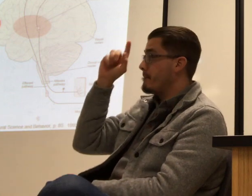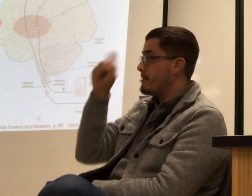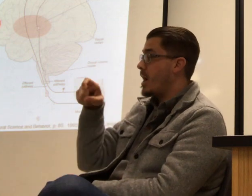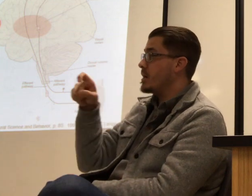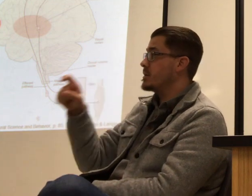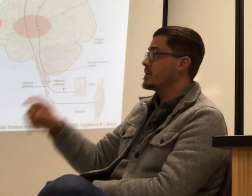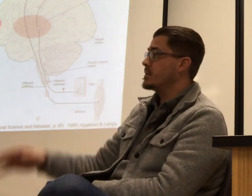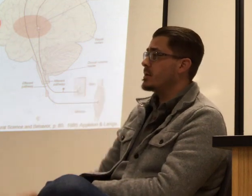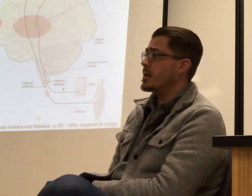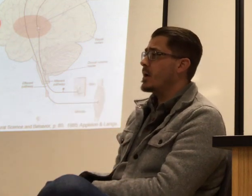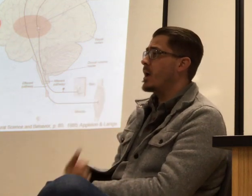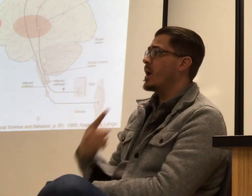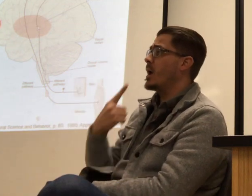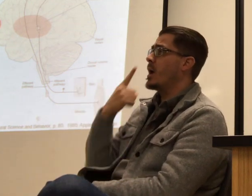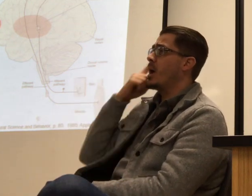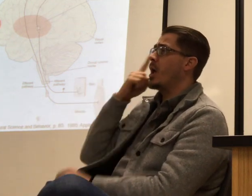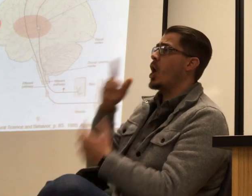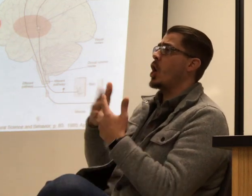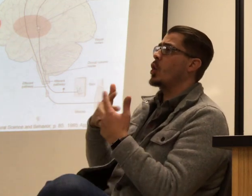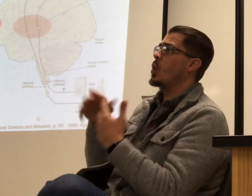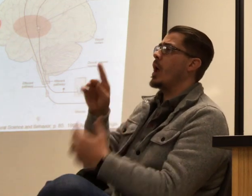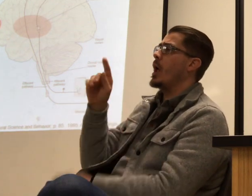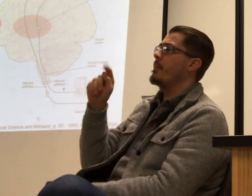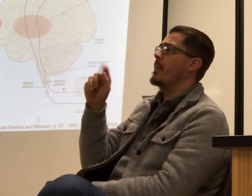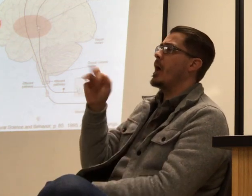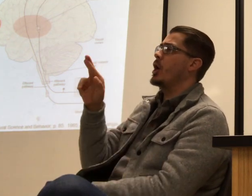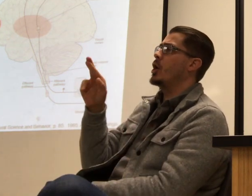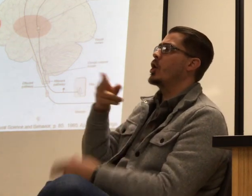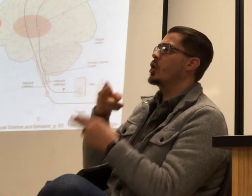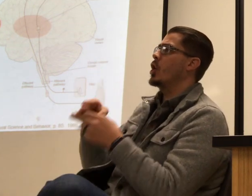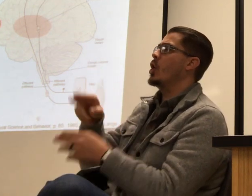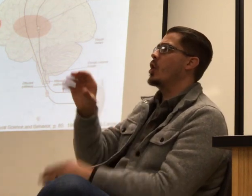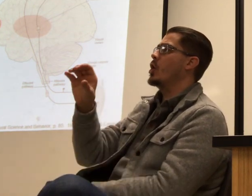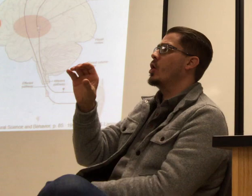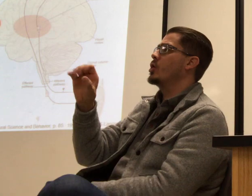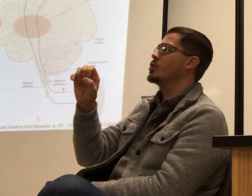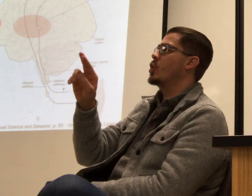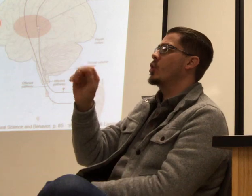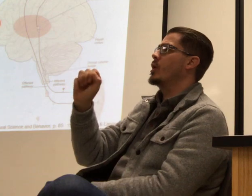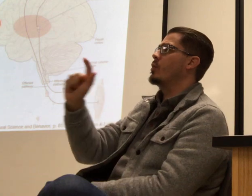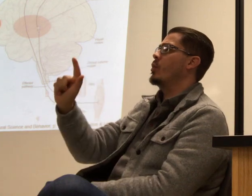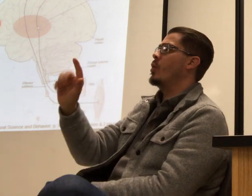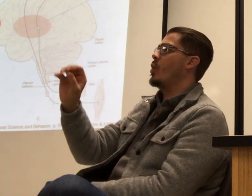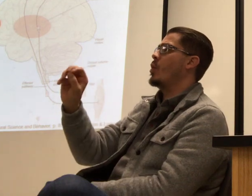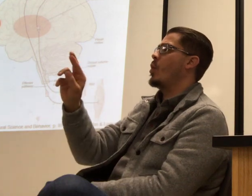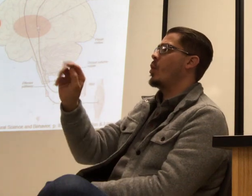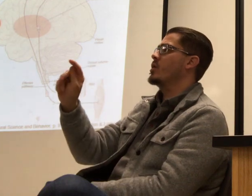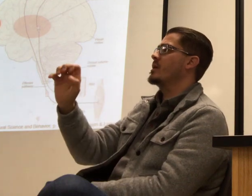the outer edge of gray matter in your brain called the cerebral cortex.